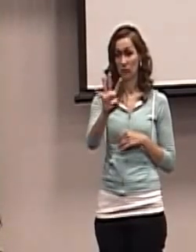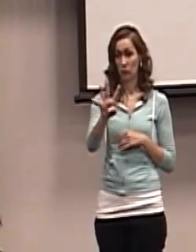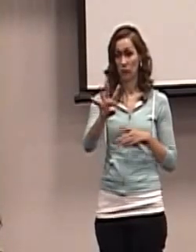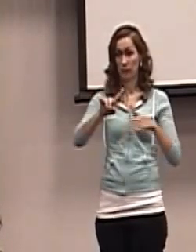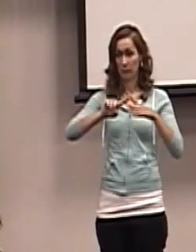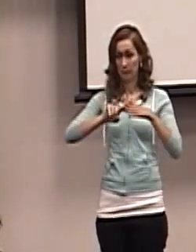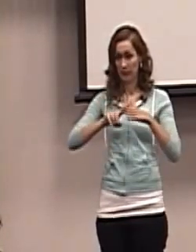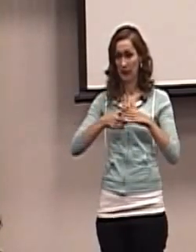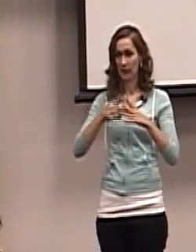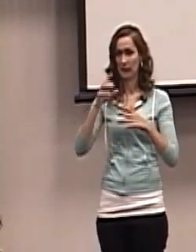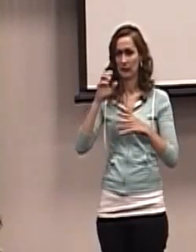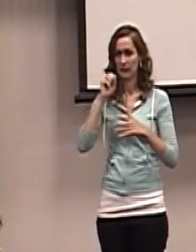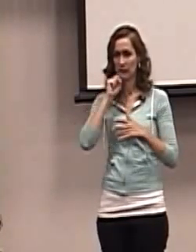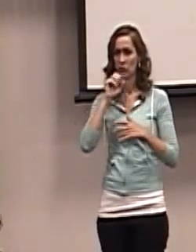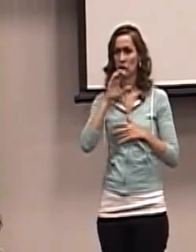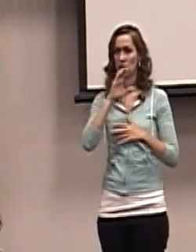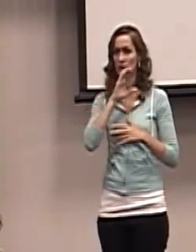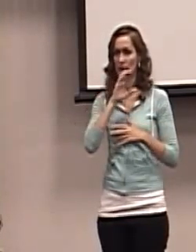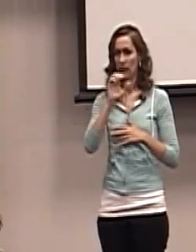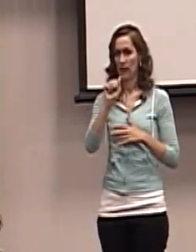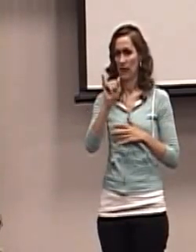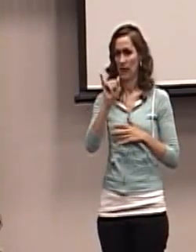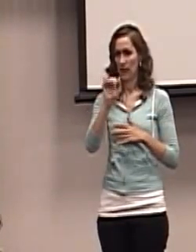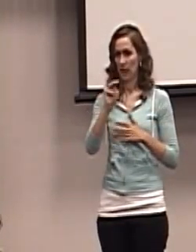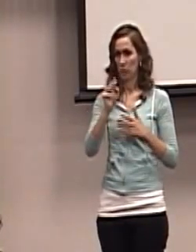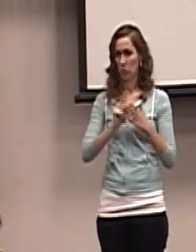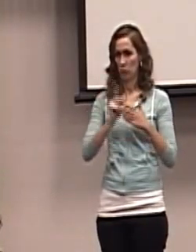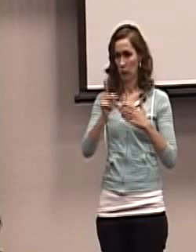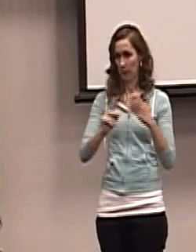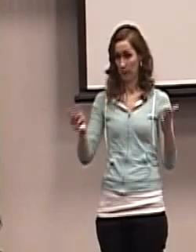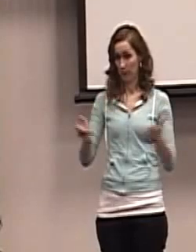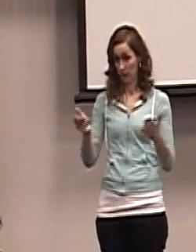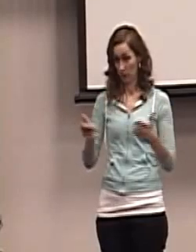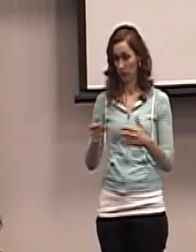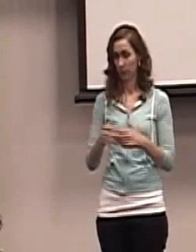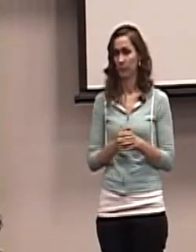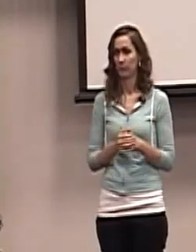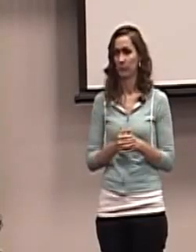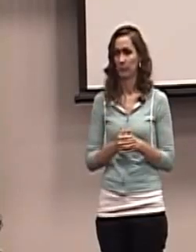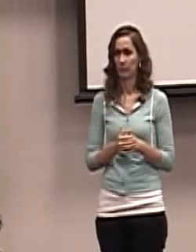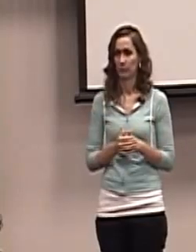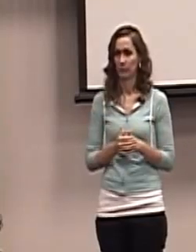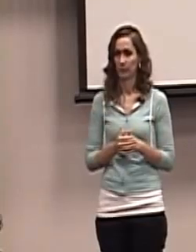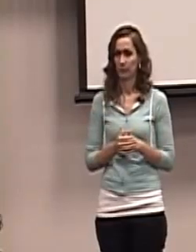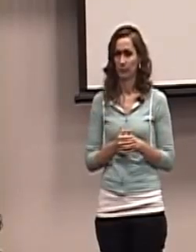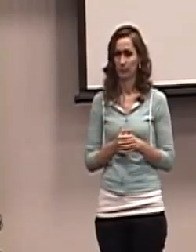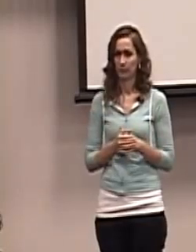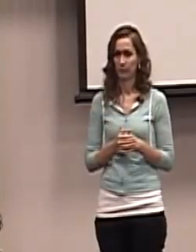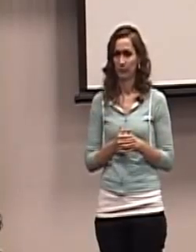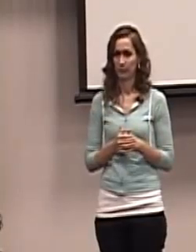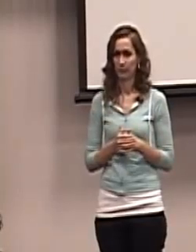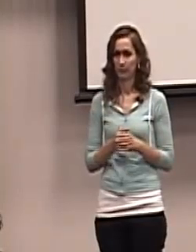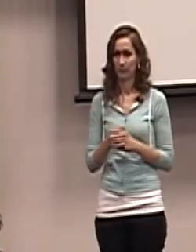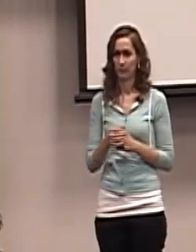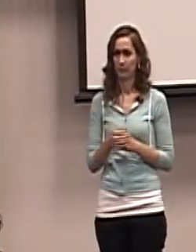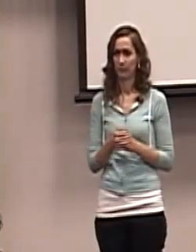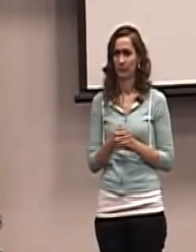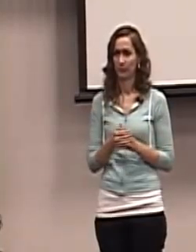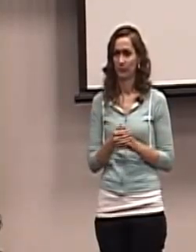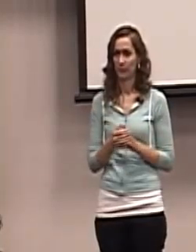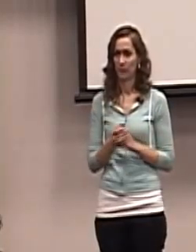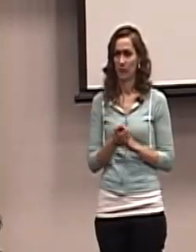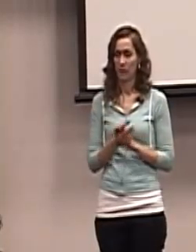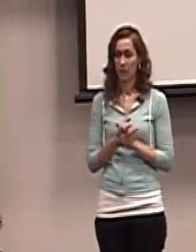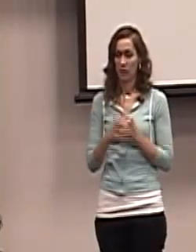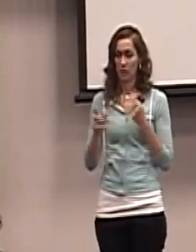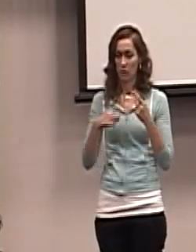But to look at our pattern, and maybe you can tie into it and understand some things that perhaps might apply to you.